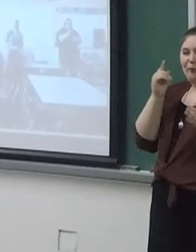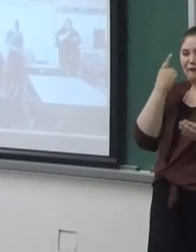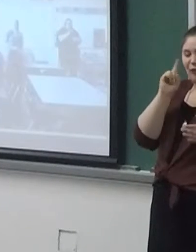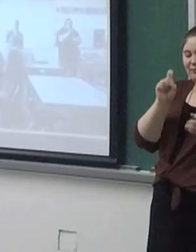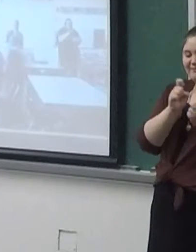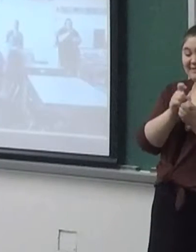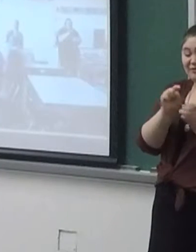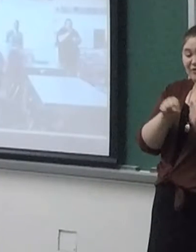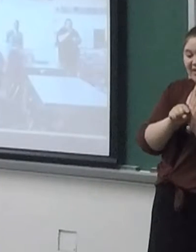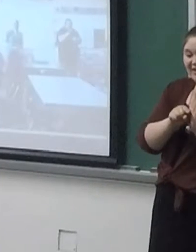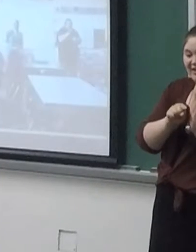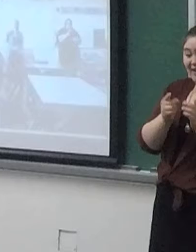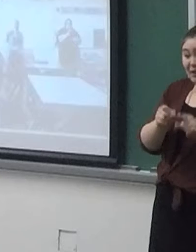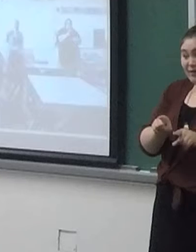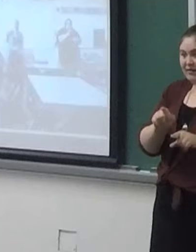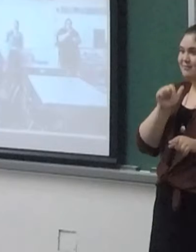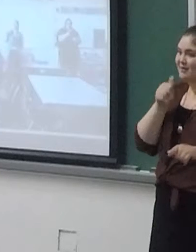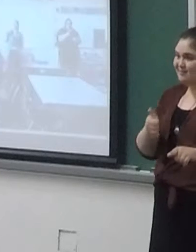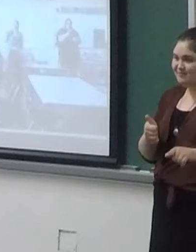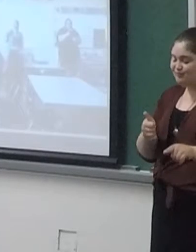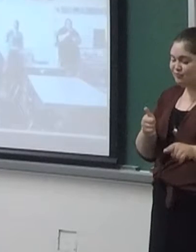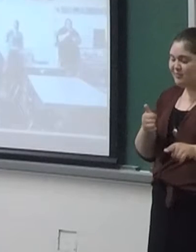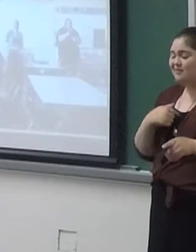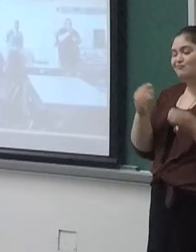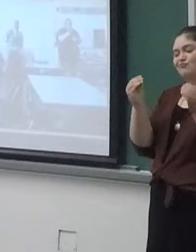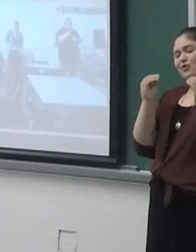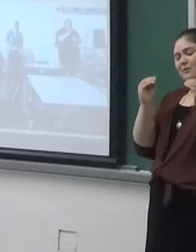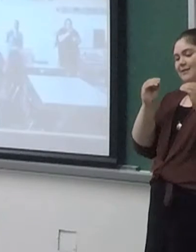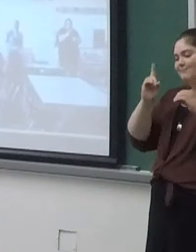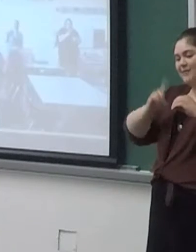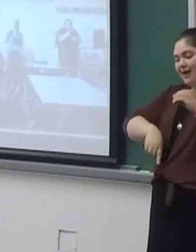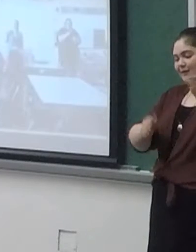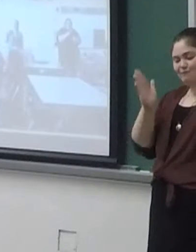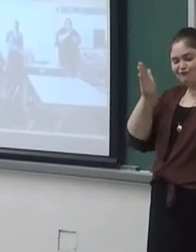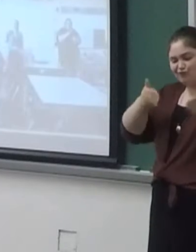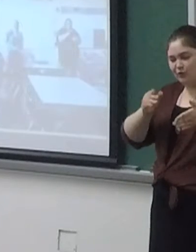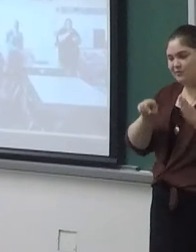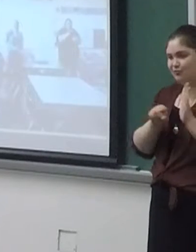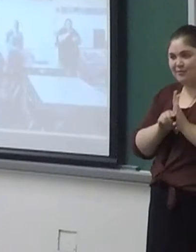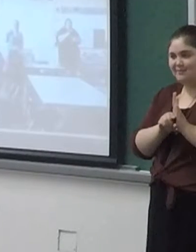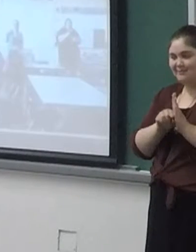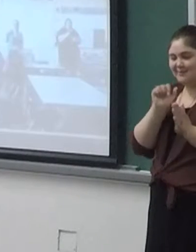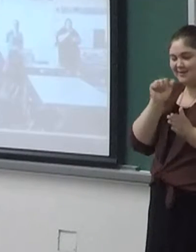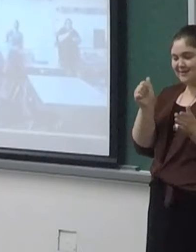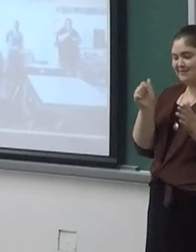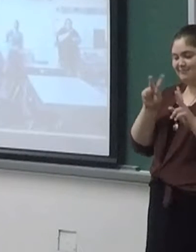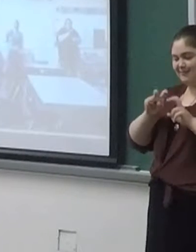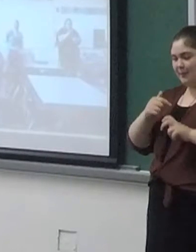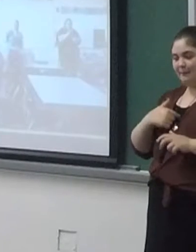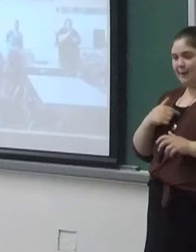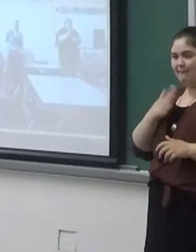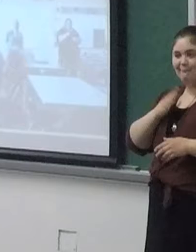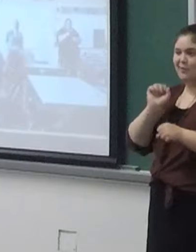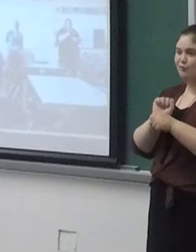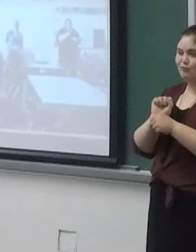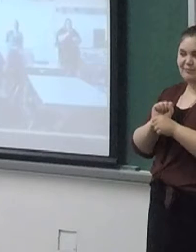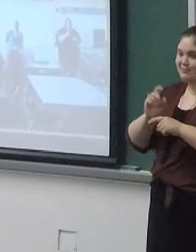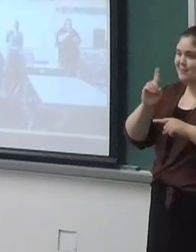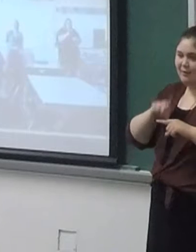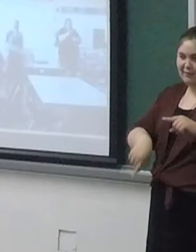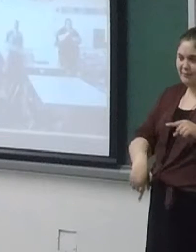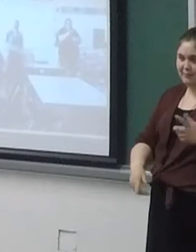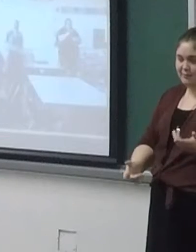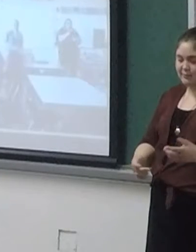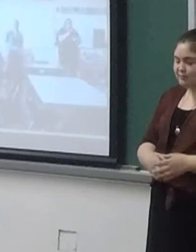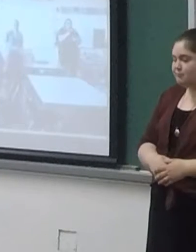for, but it also taught me that I can't look at one grade. It doesn't define me, who I am, and all the work that I've done. So that was